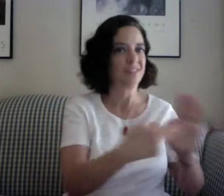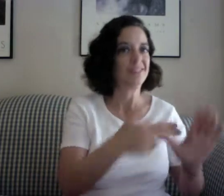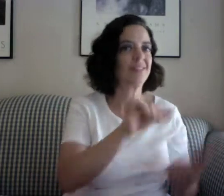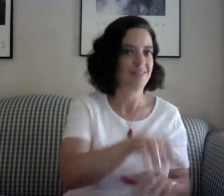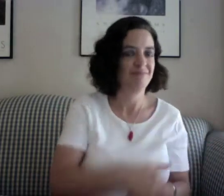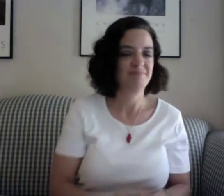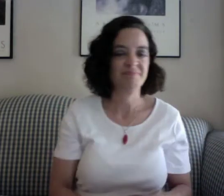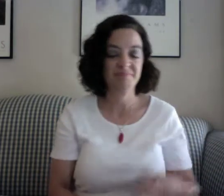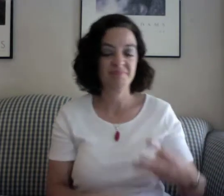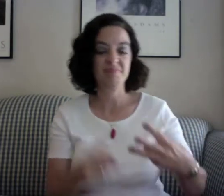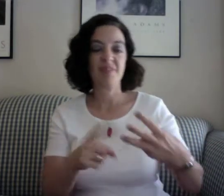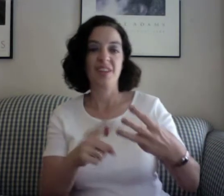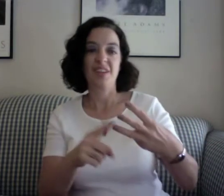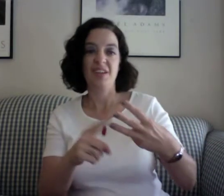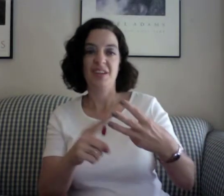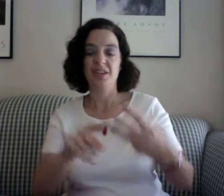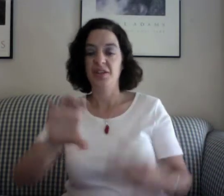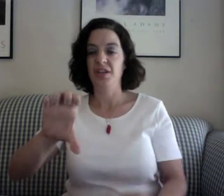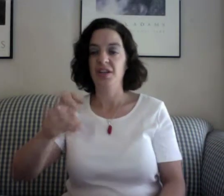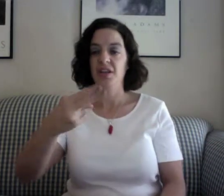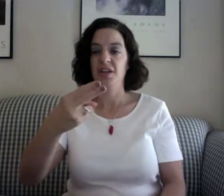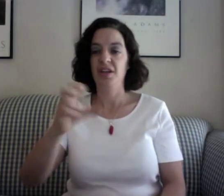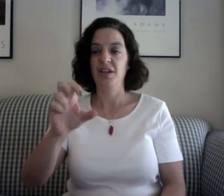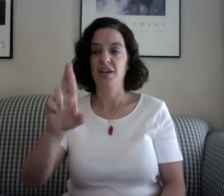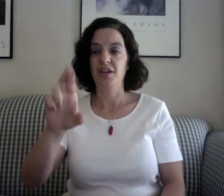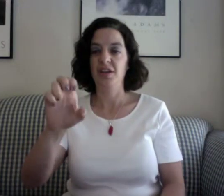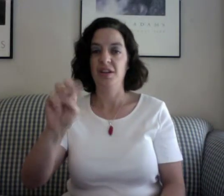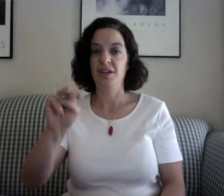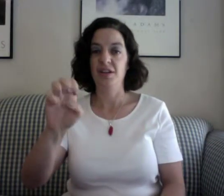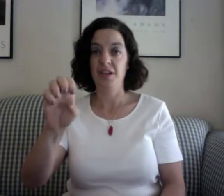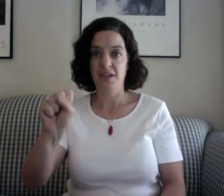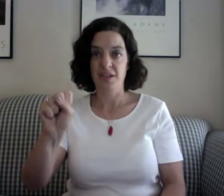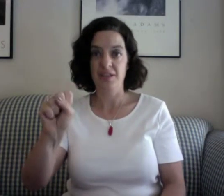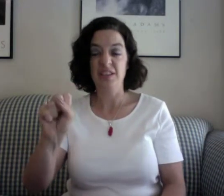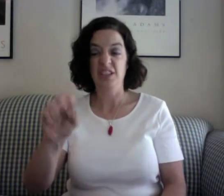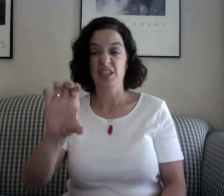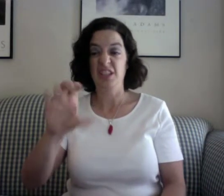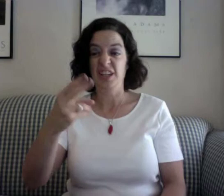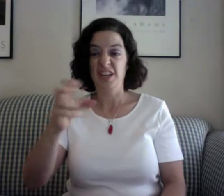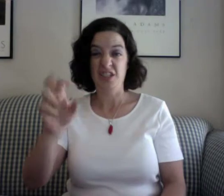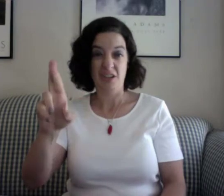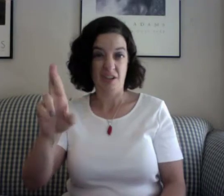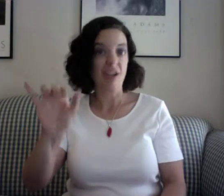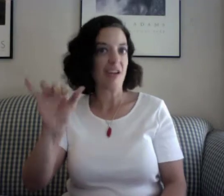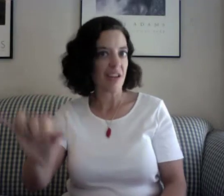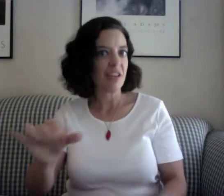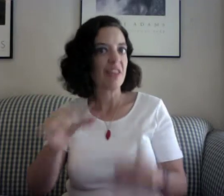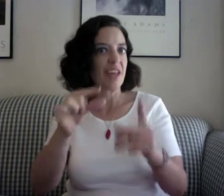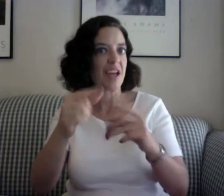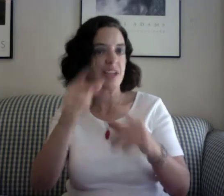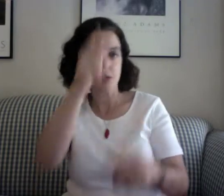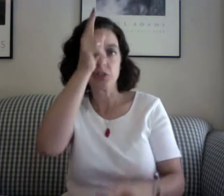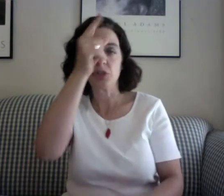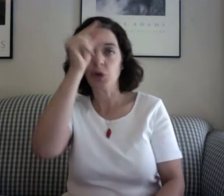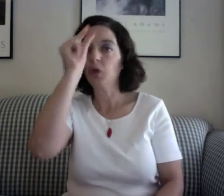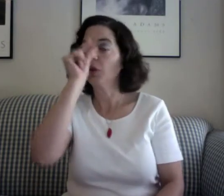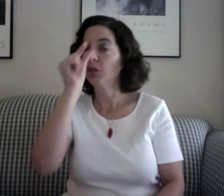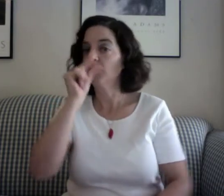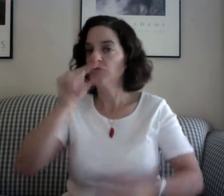other languages, they're called phonemes. That's why we use them. The last one are called charemes, because that root chair is from